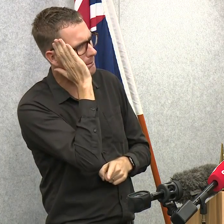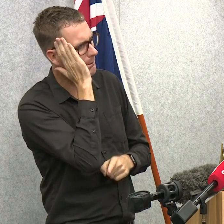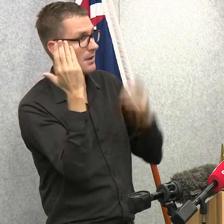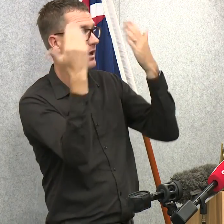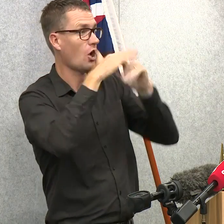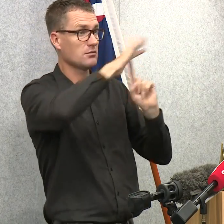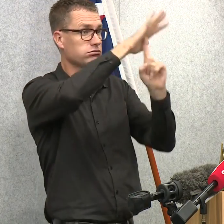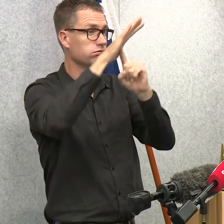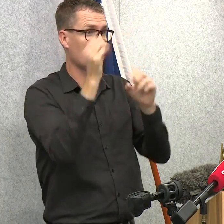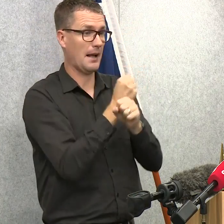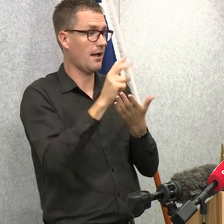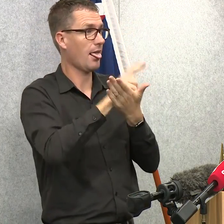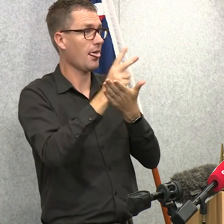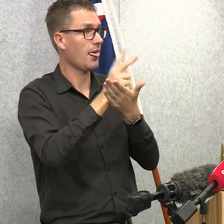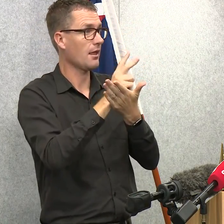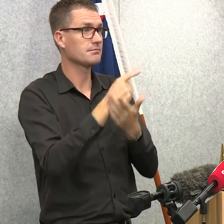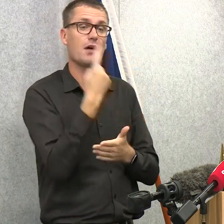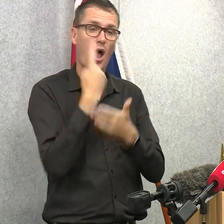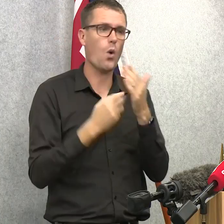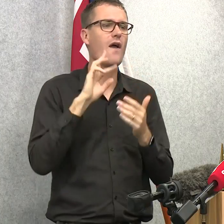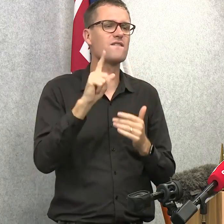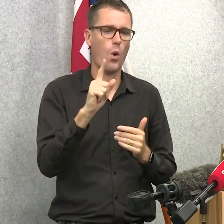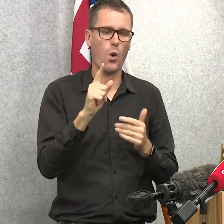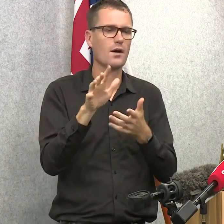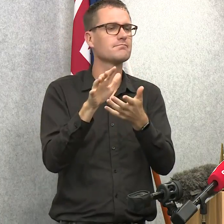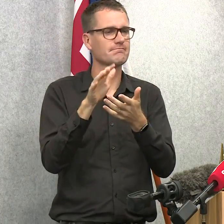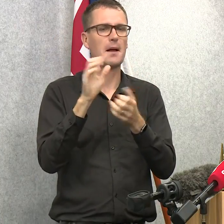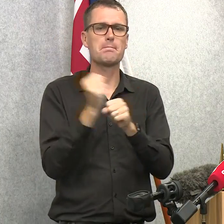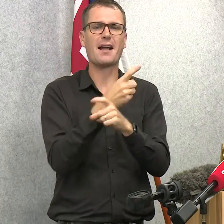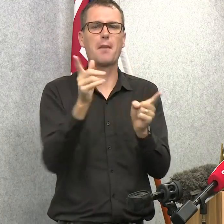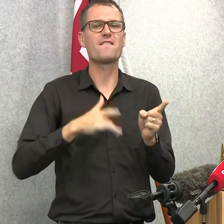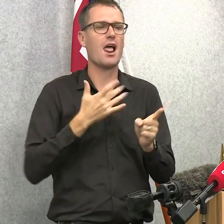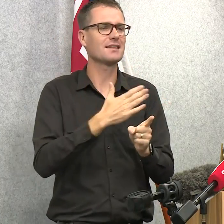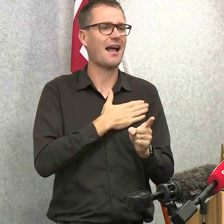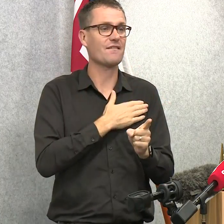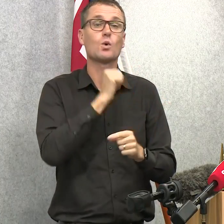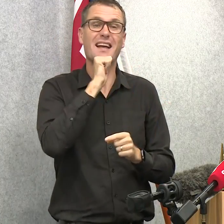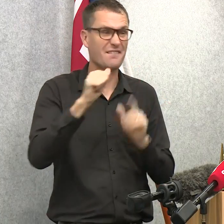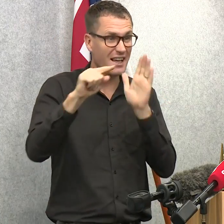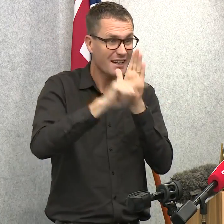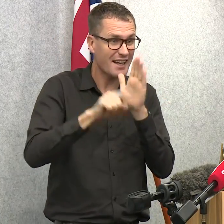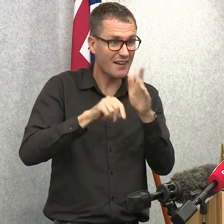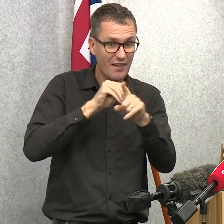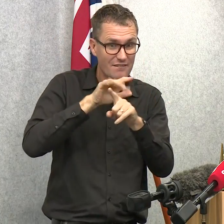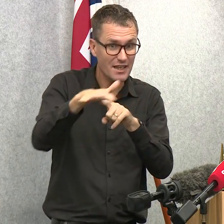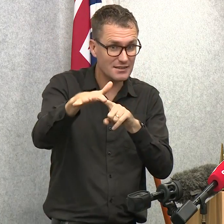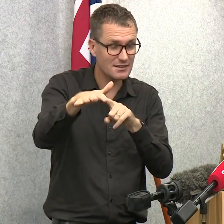It's purely for that reason, but if it's affecting people in a negative way, I'm very conscious of that, and we'll look at that. Can you deny there is an